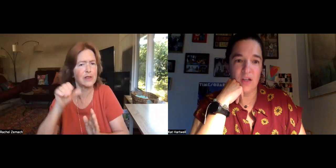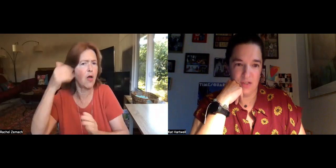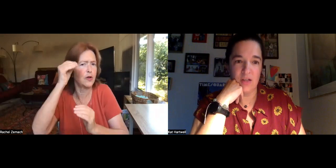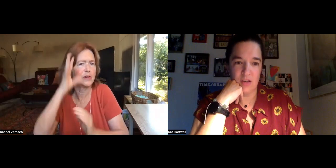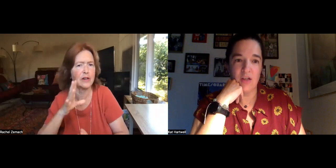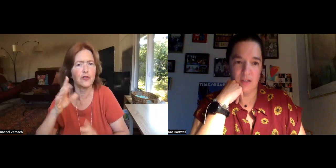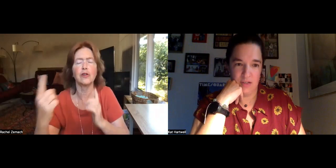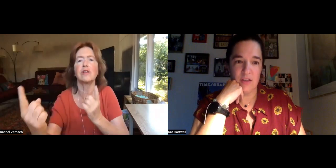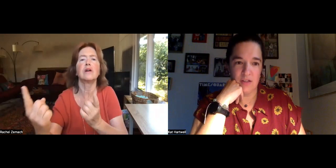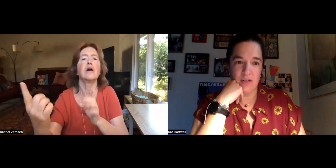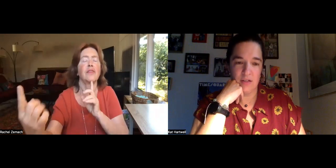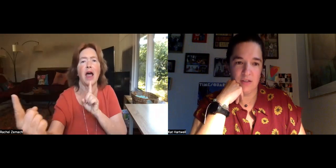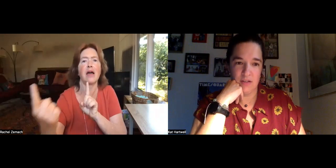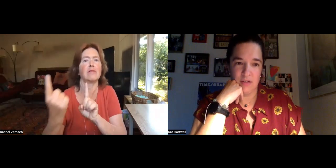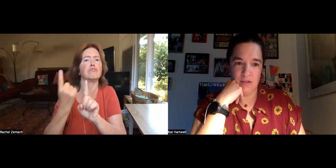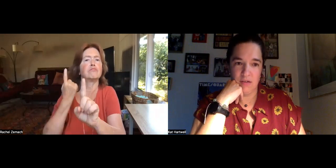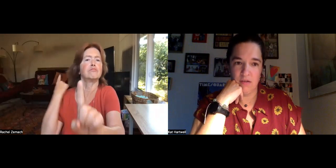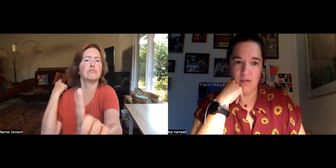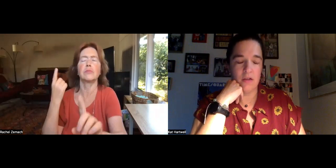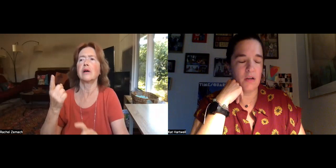Other teachers, they